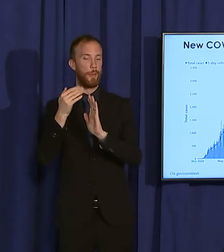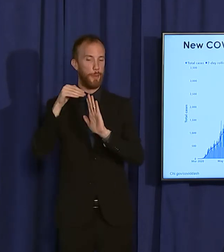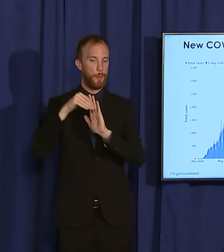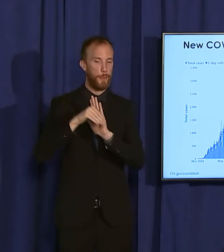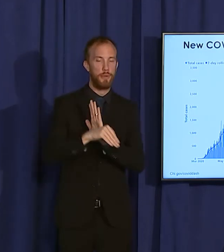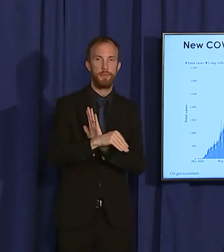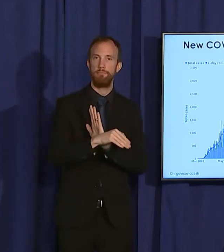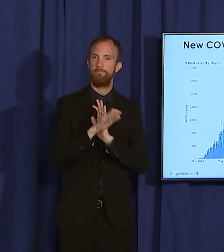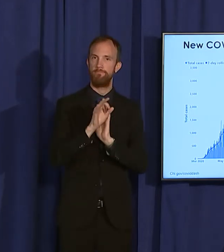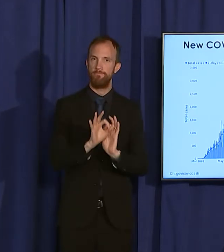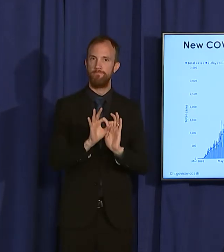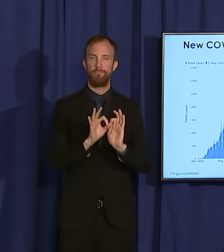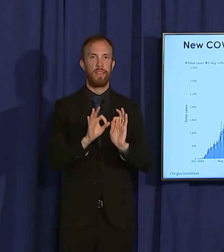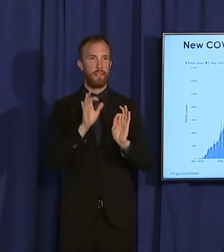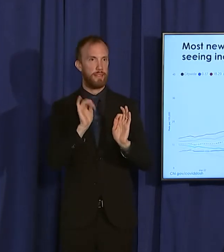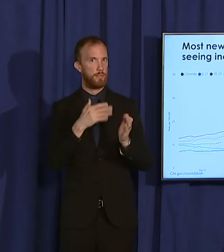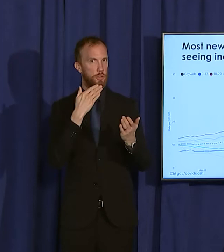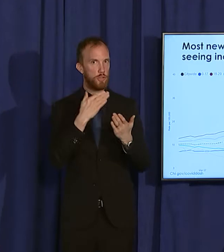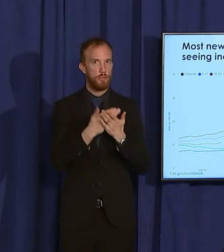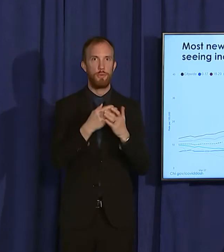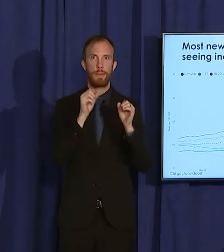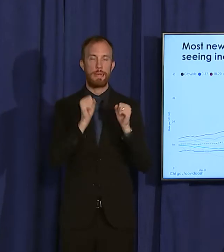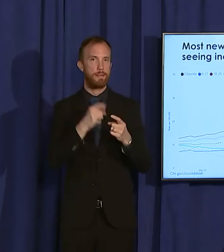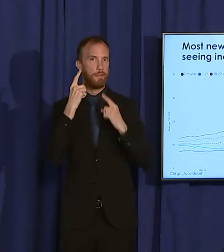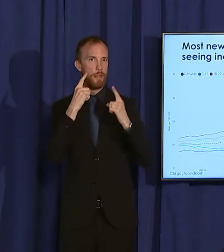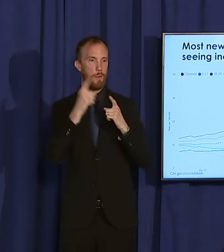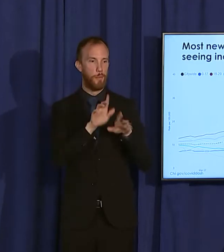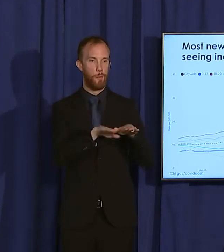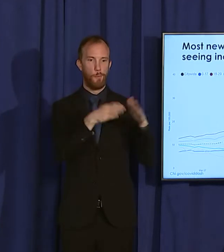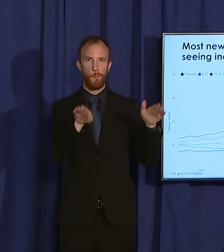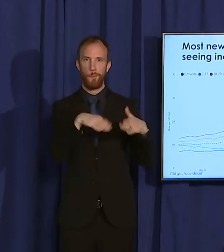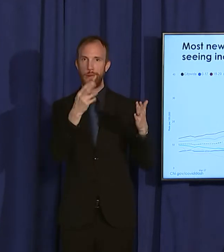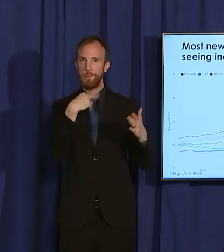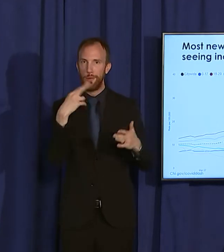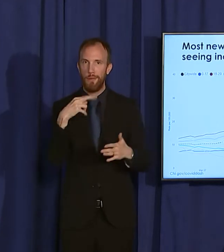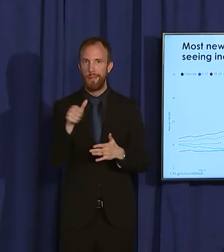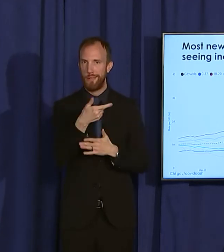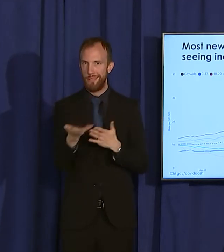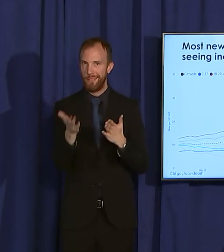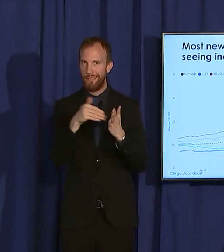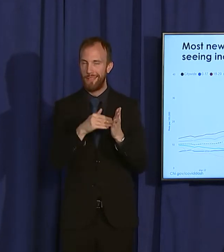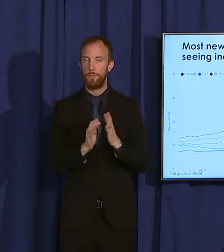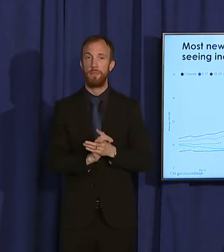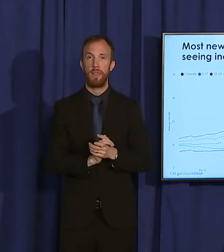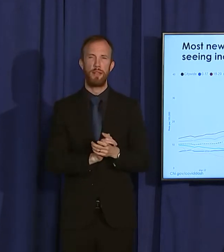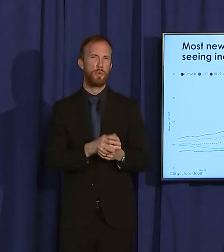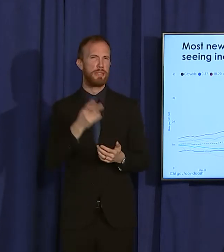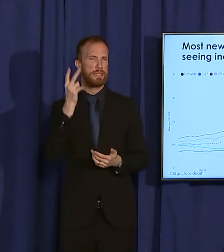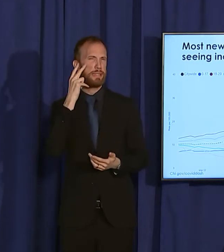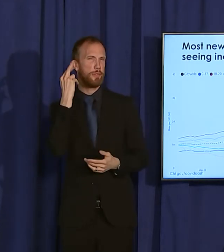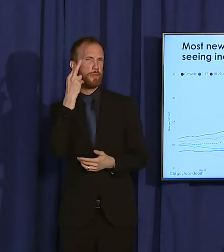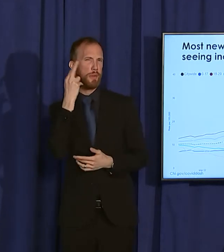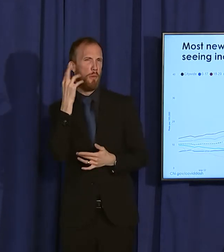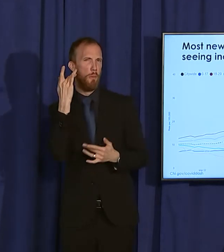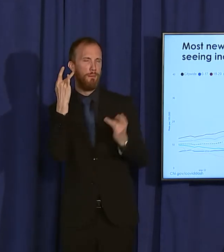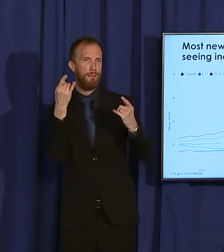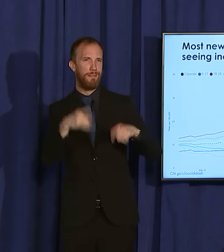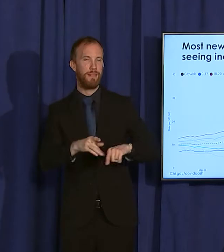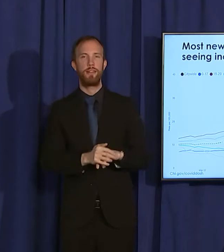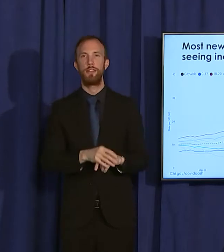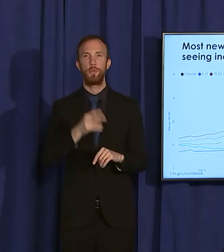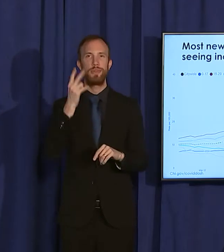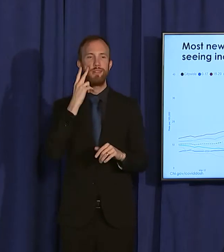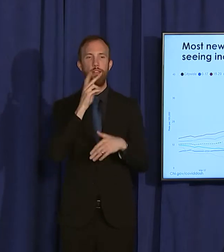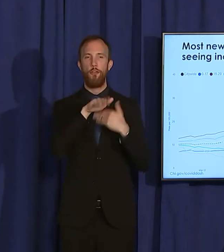be starting to think about and talk about further reopening. If we look at what's driving those case counts, what we see is really across